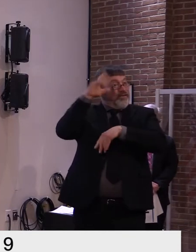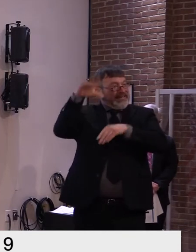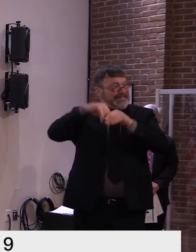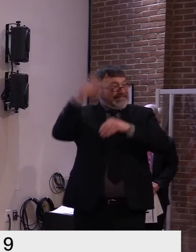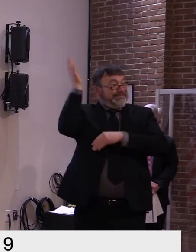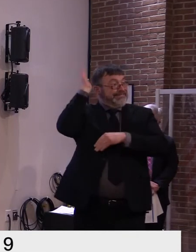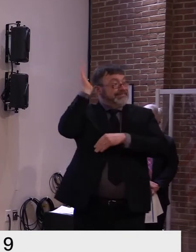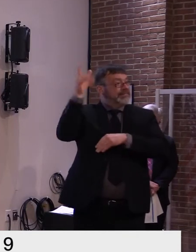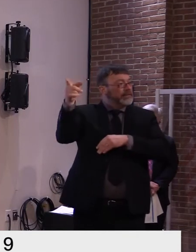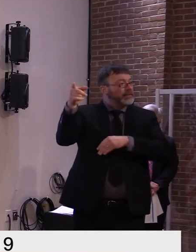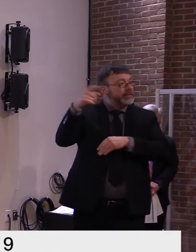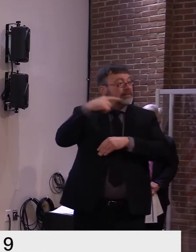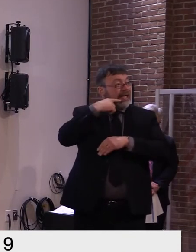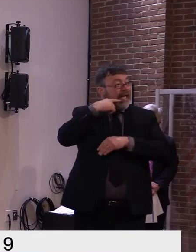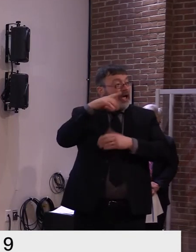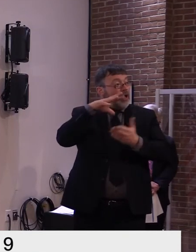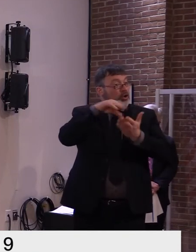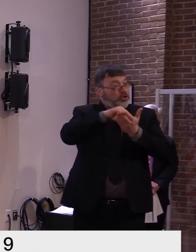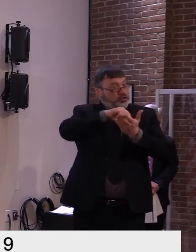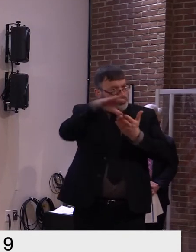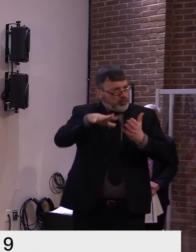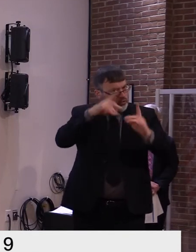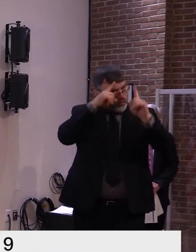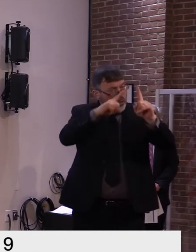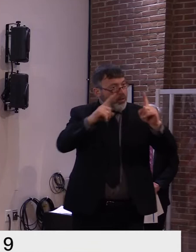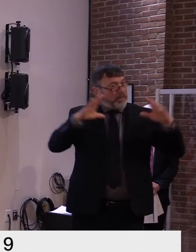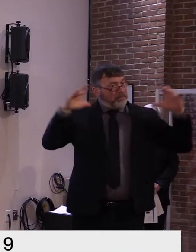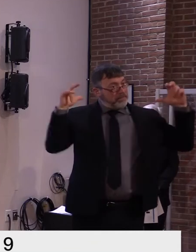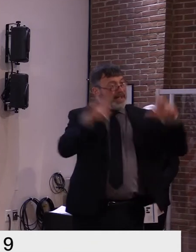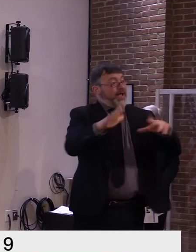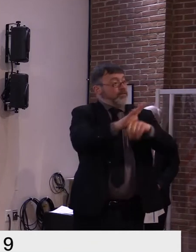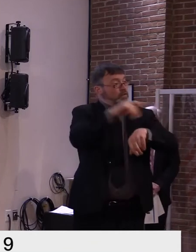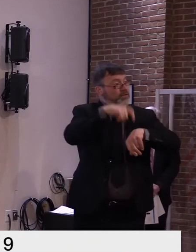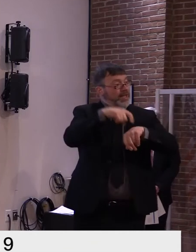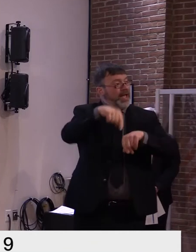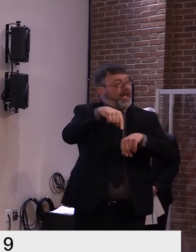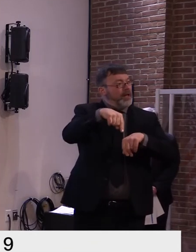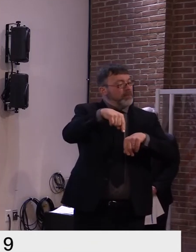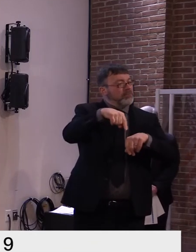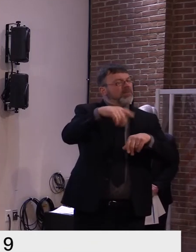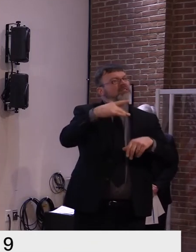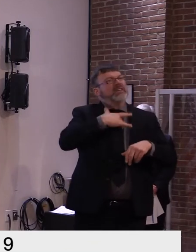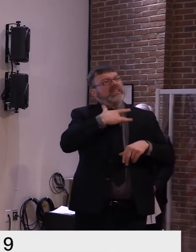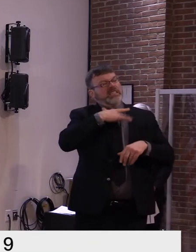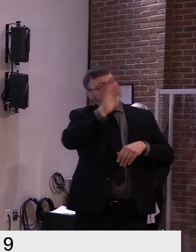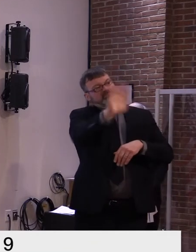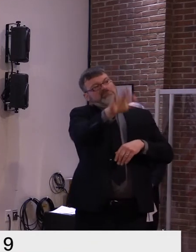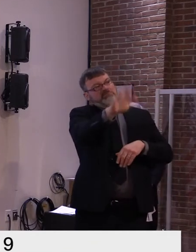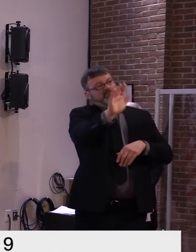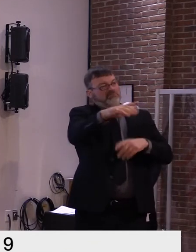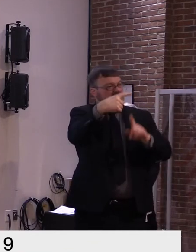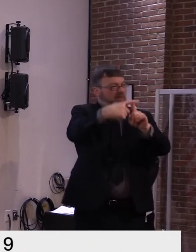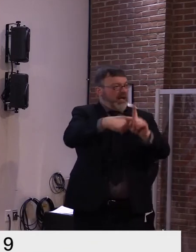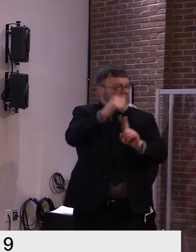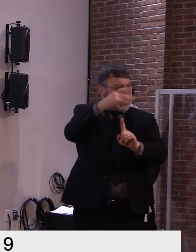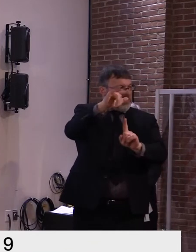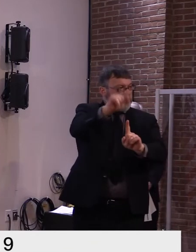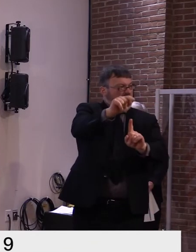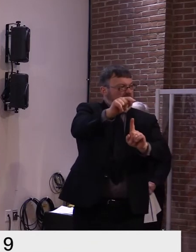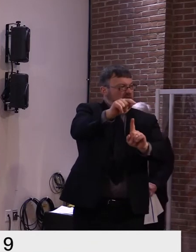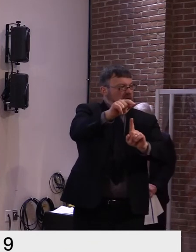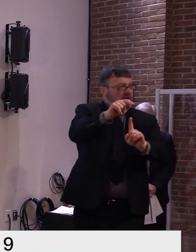by April. You know, we're still seeing increased case counts. And as Secretary Smith said, you know, we're doing well